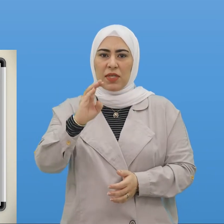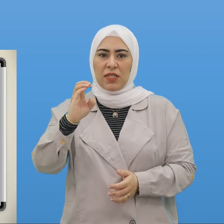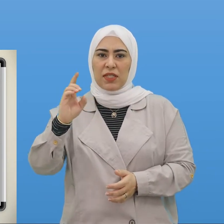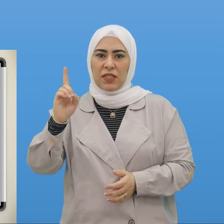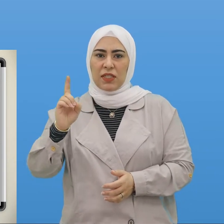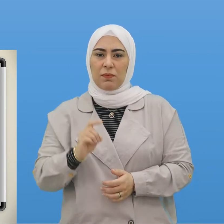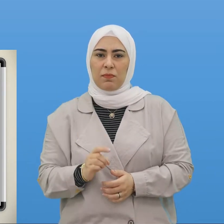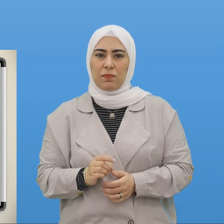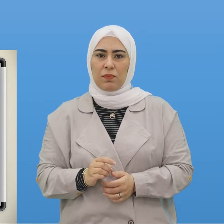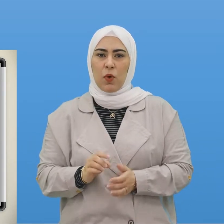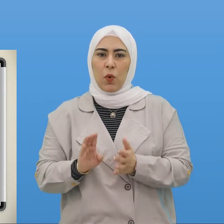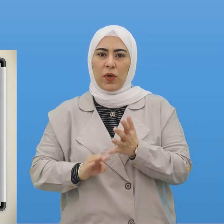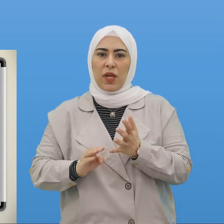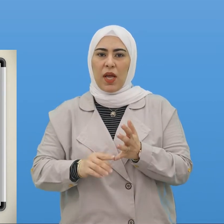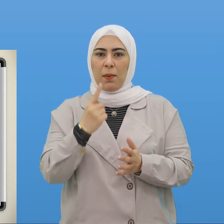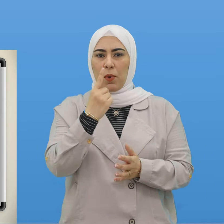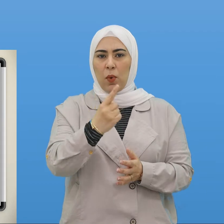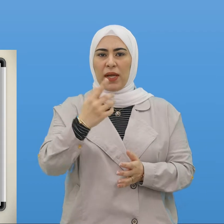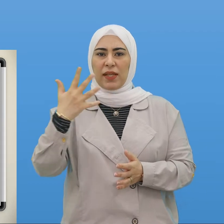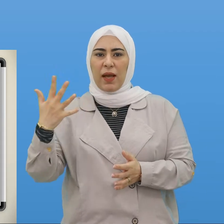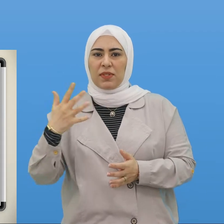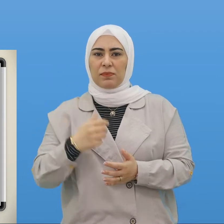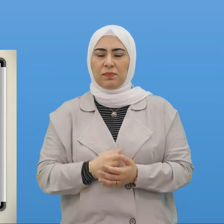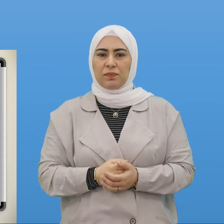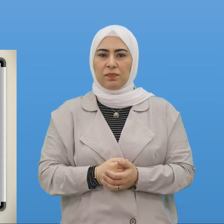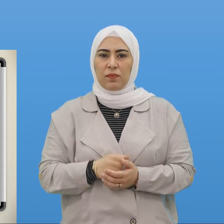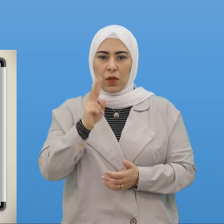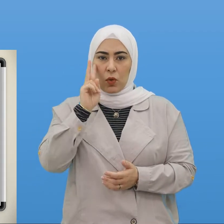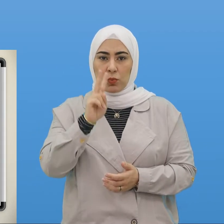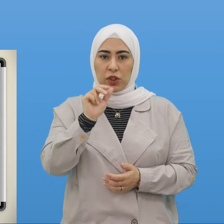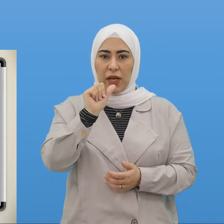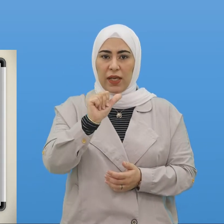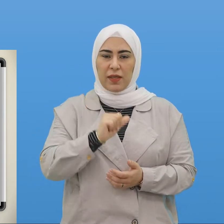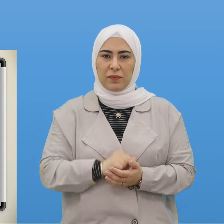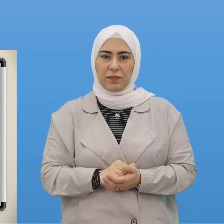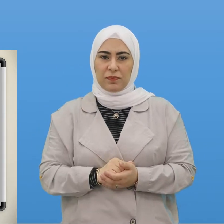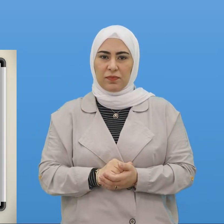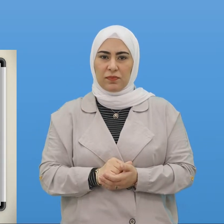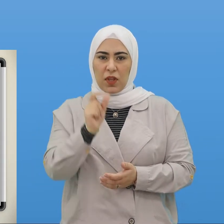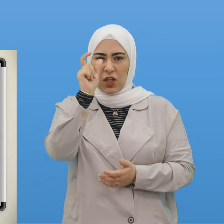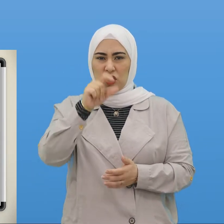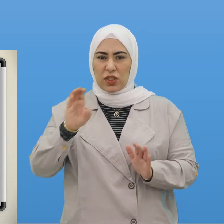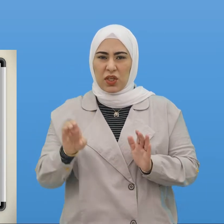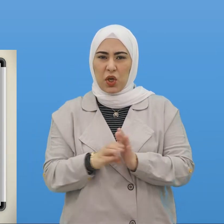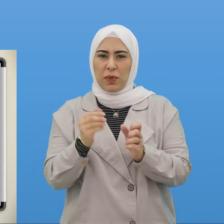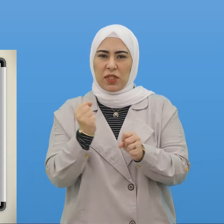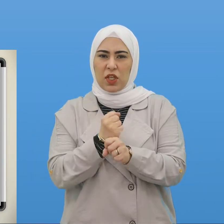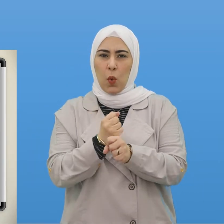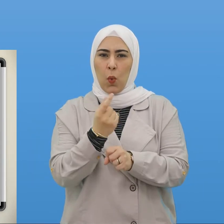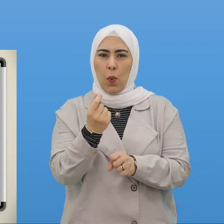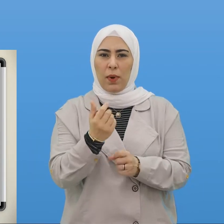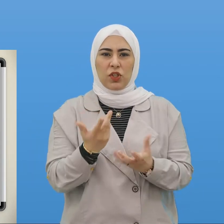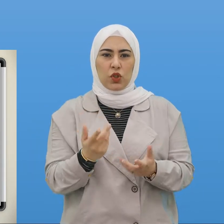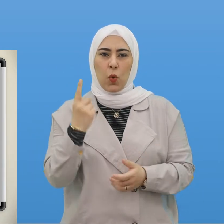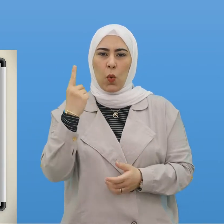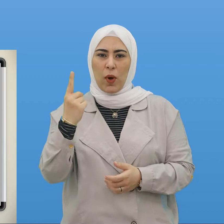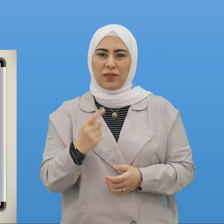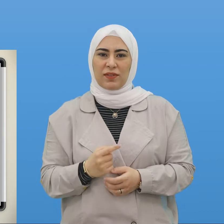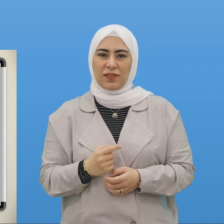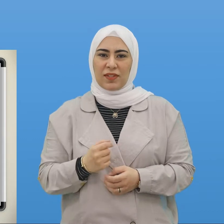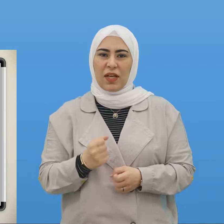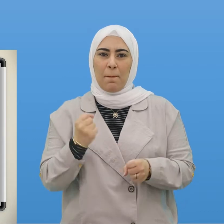the endings from 1 to 5. Let's look at A. Criminals may make money by 1.